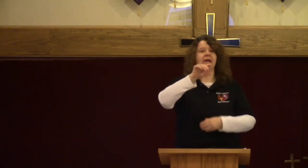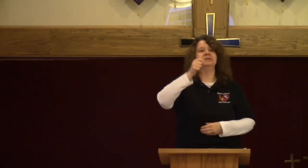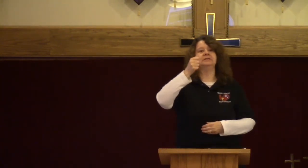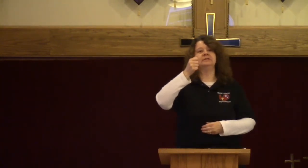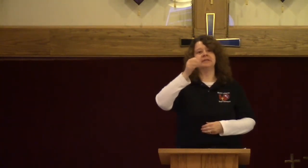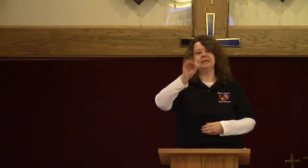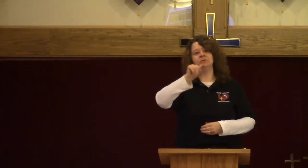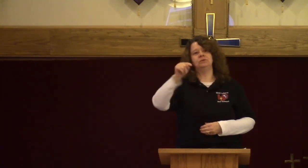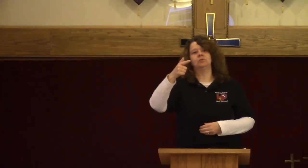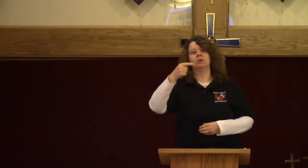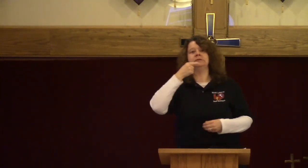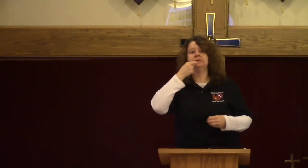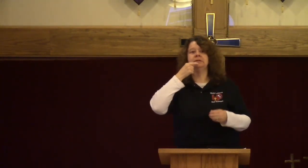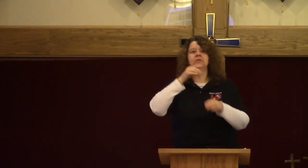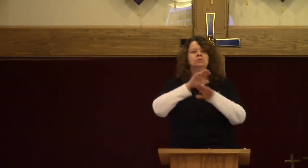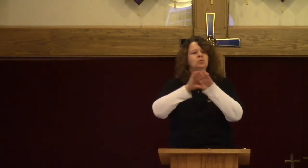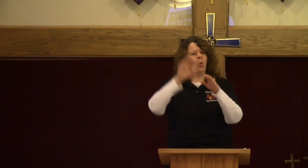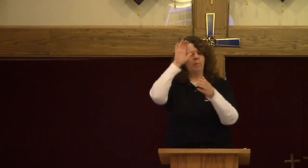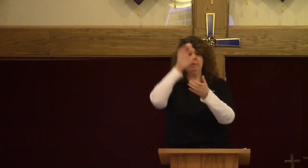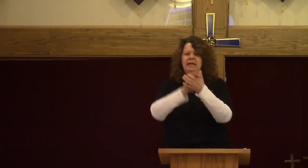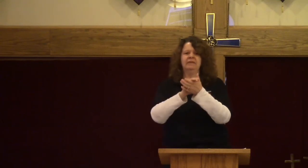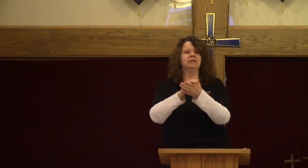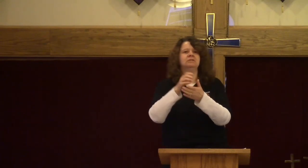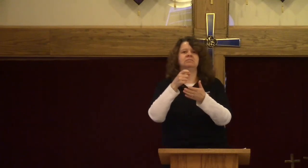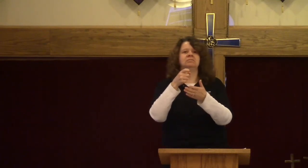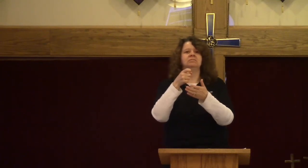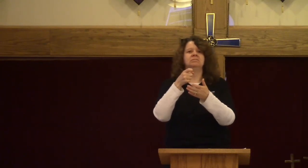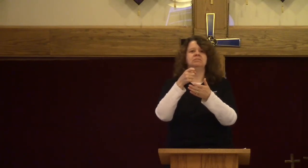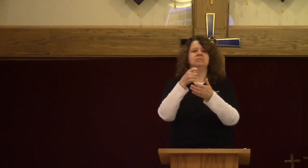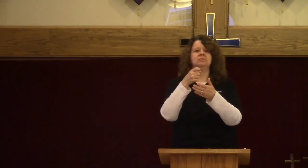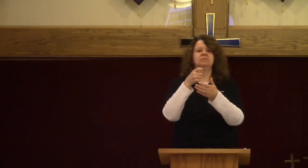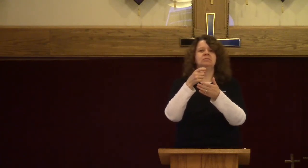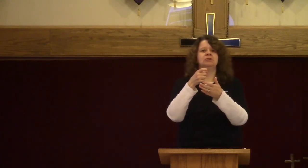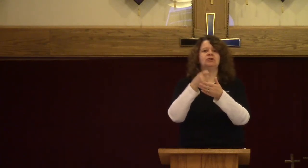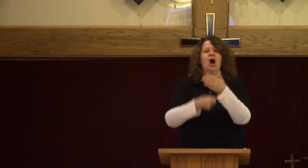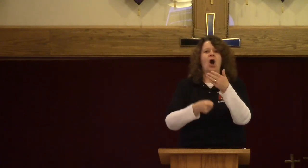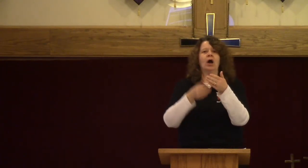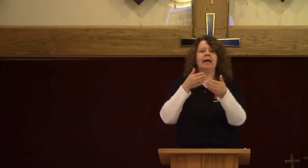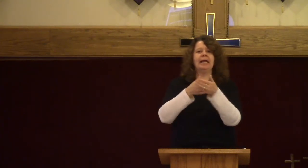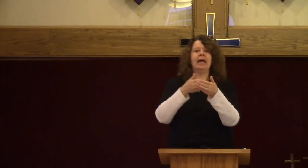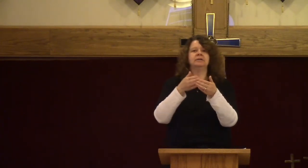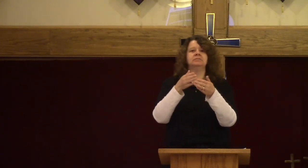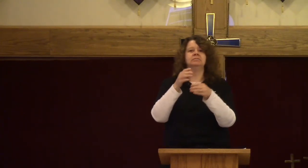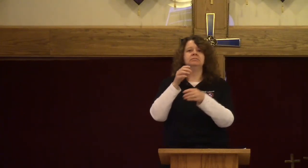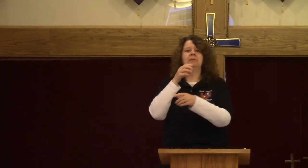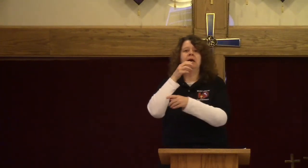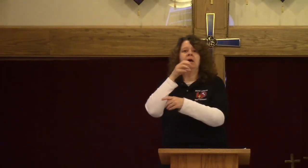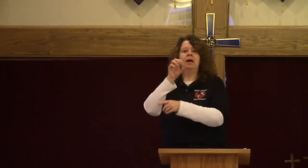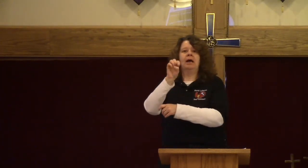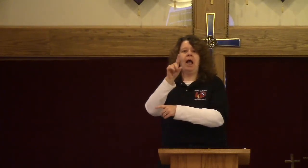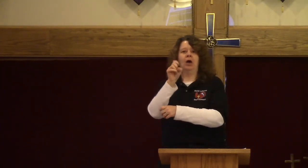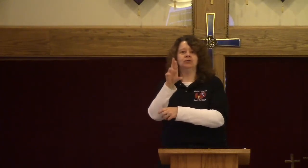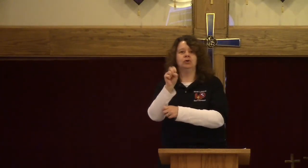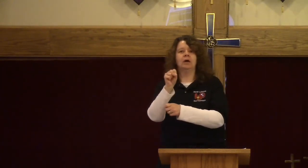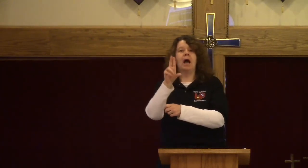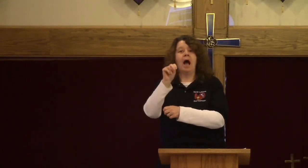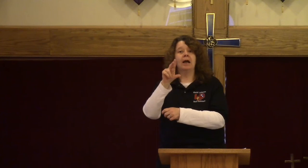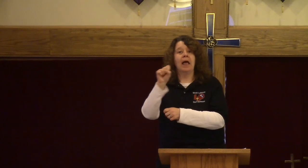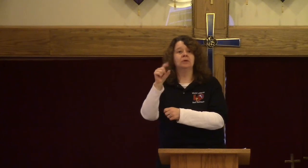chapter 5, 19 through 21, says, don't believe a charge against an elder unless 2